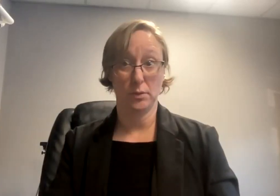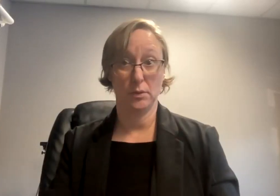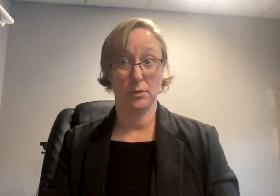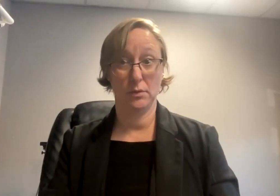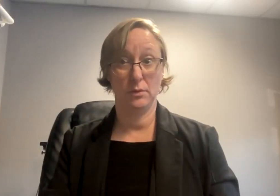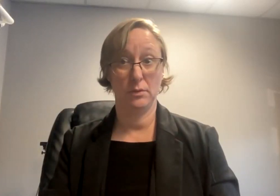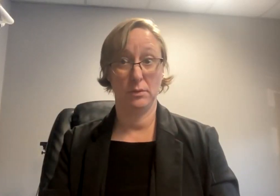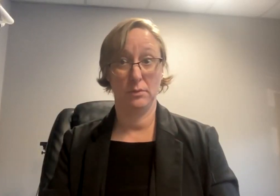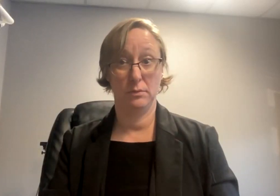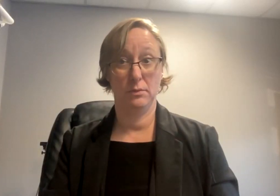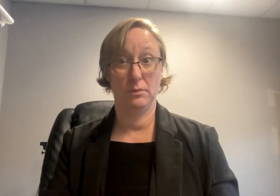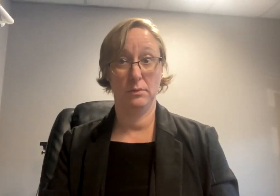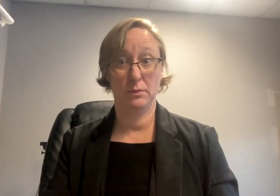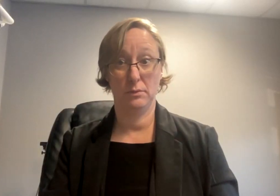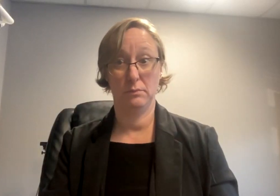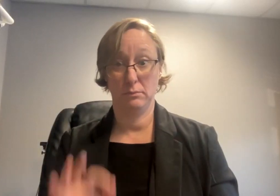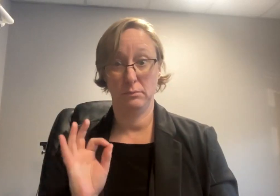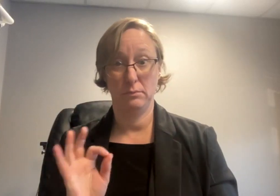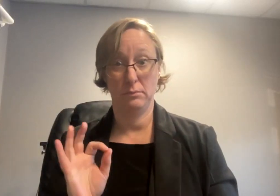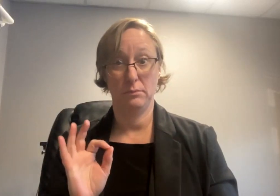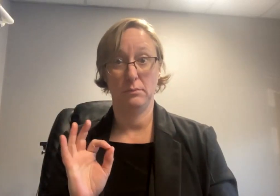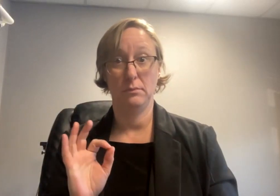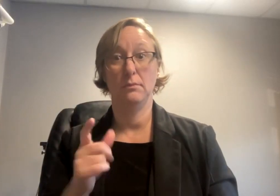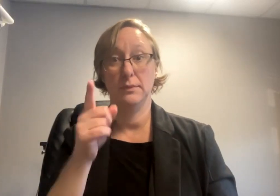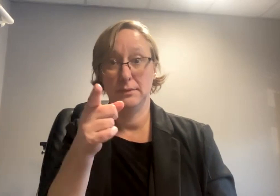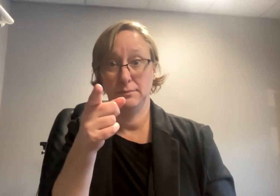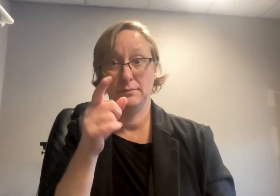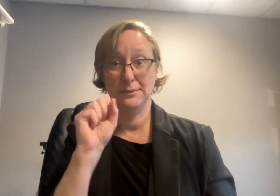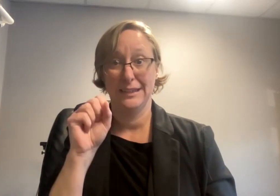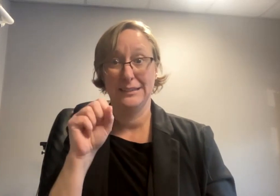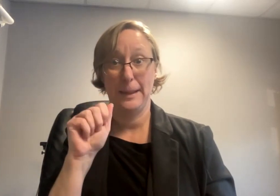keep them clearly divided and then review them.